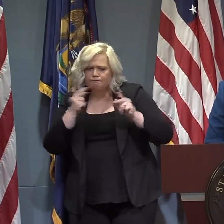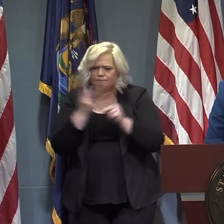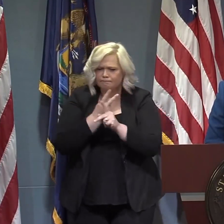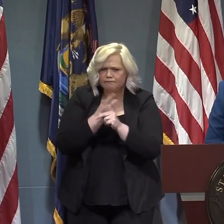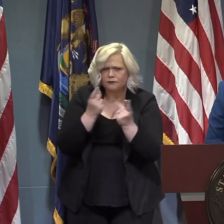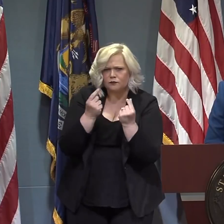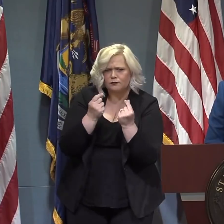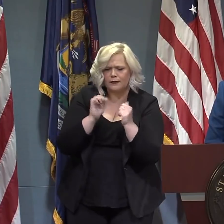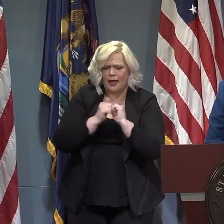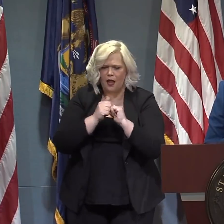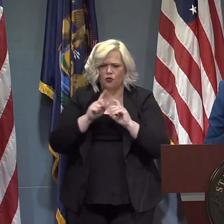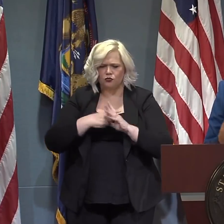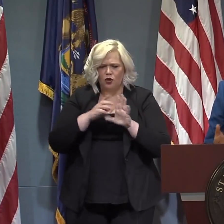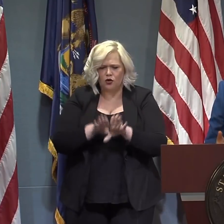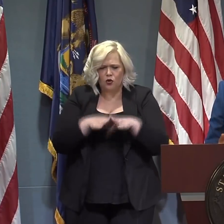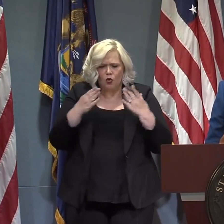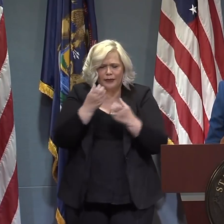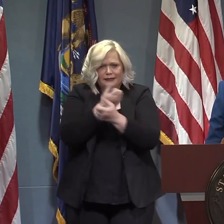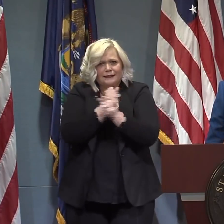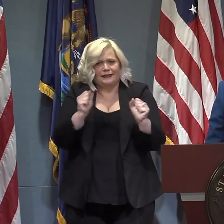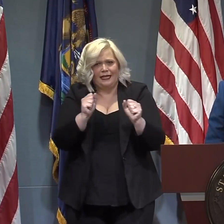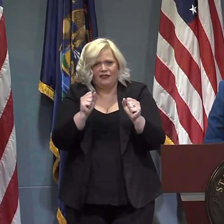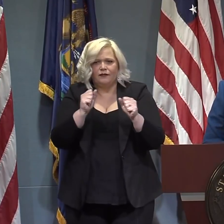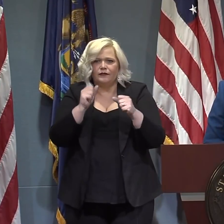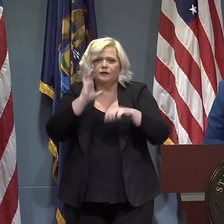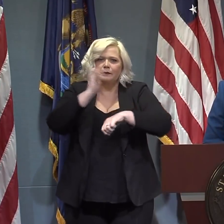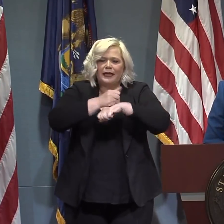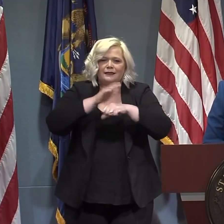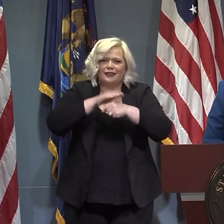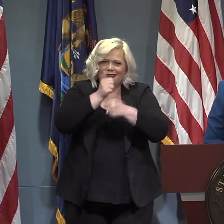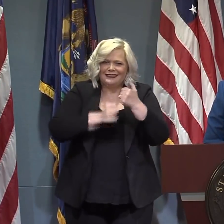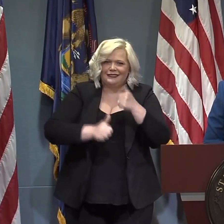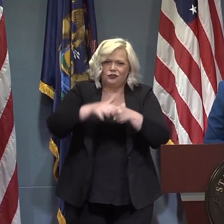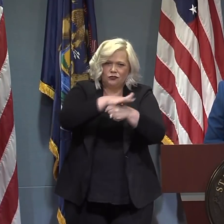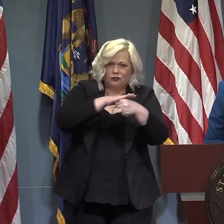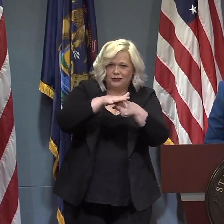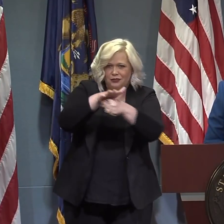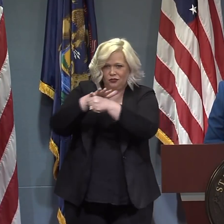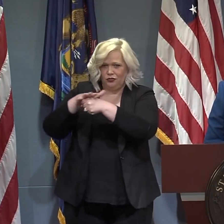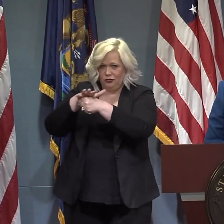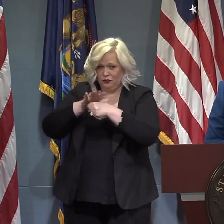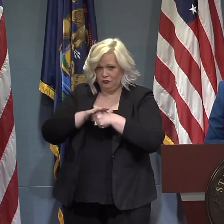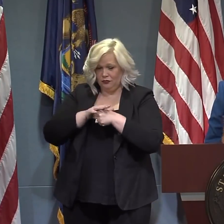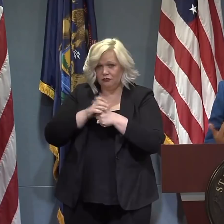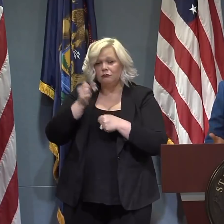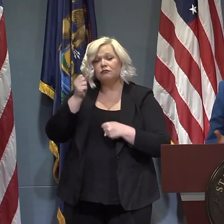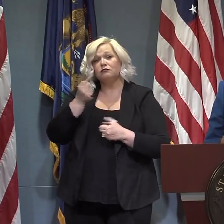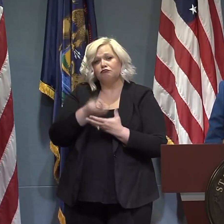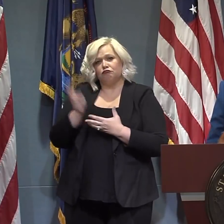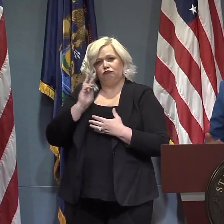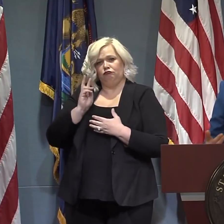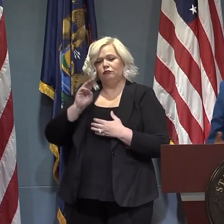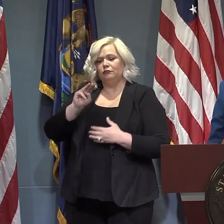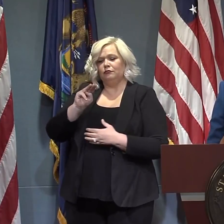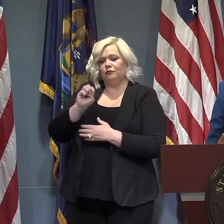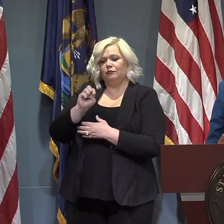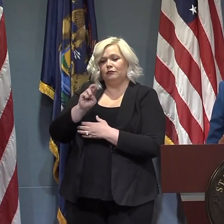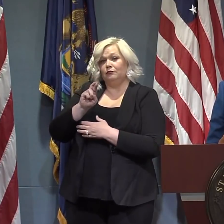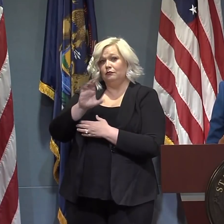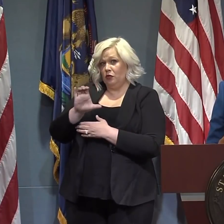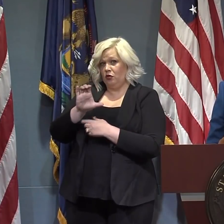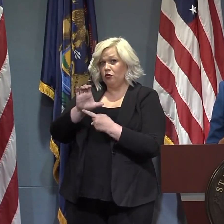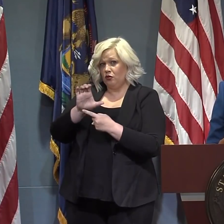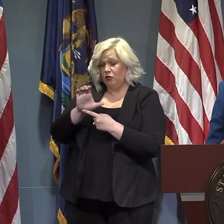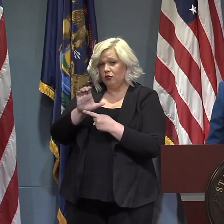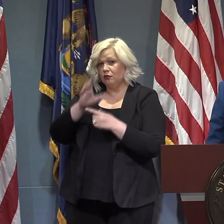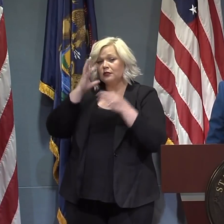consider phasing things in terms of region. 2 weeks ago, members of the MERC discussed the 8 regions that they've divided